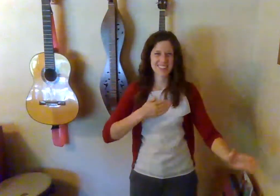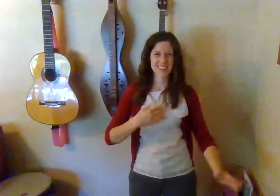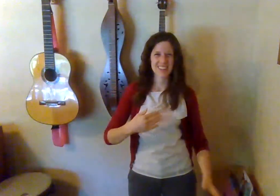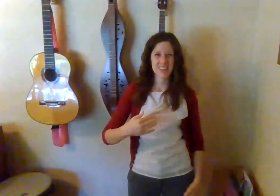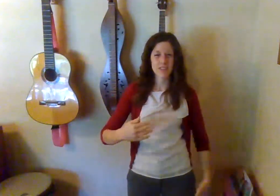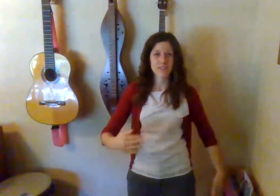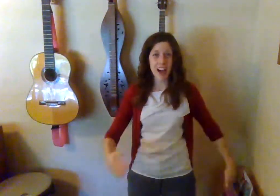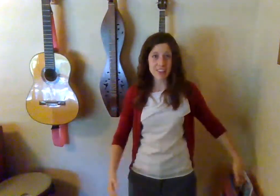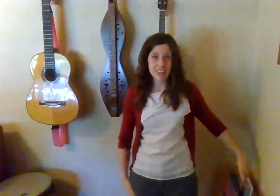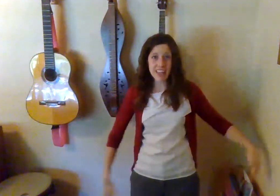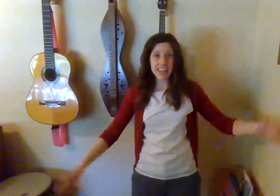Five again.